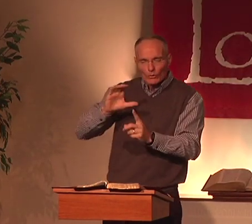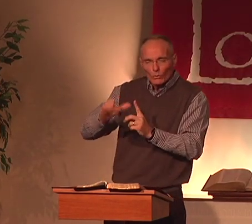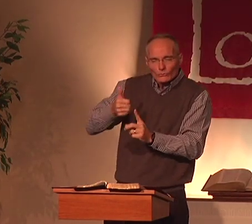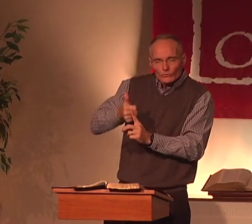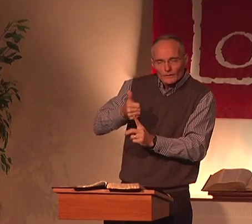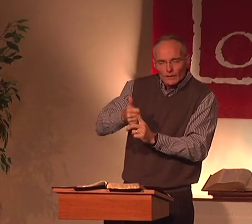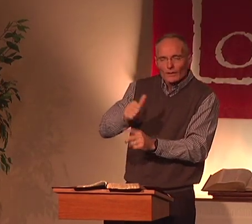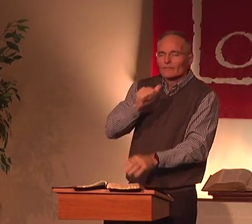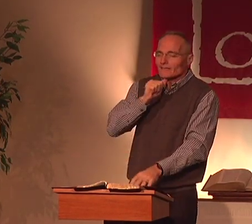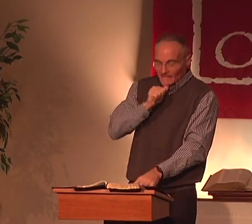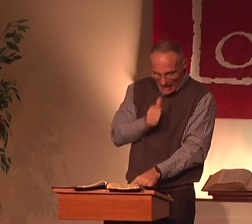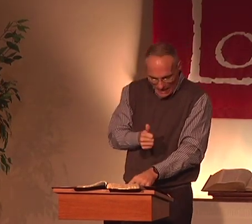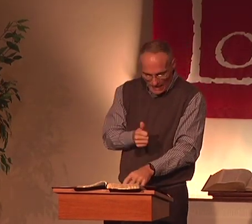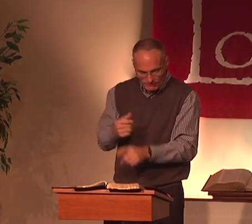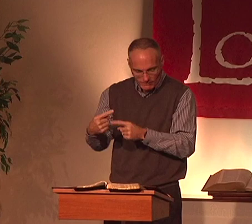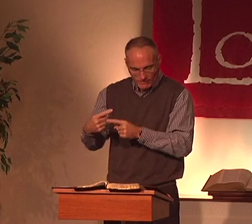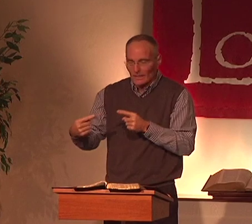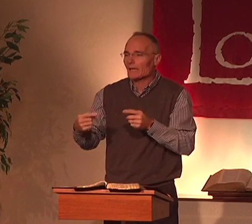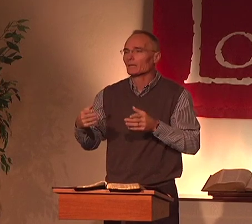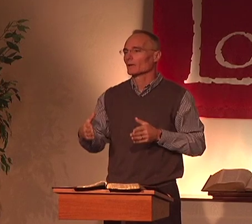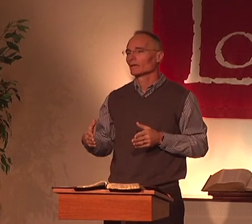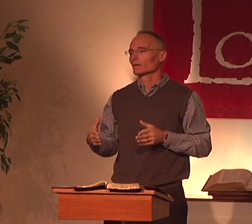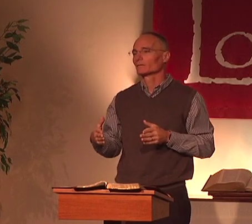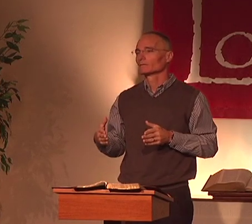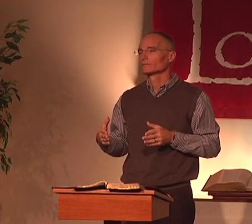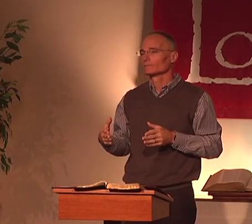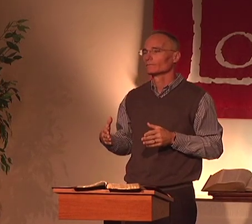But culture Itself Is not The enemy